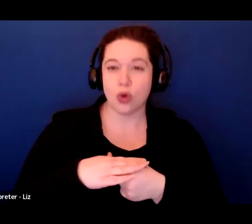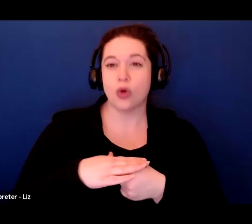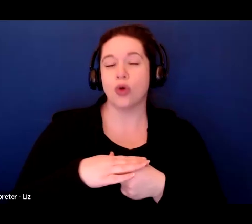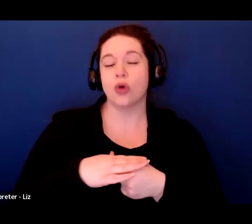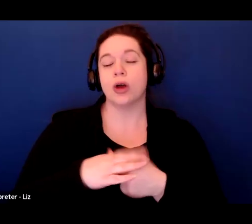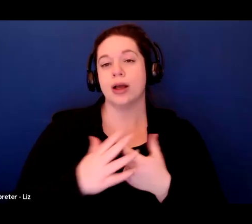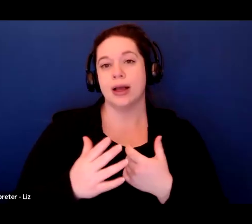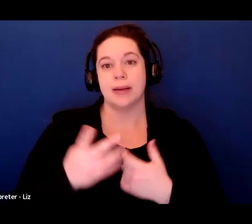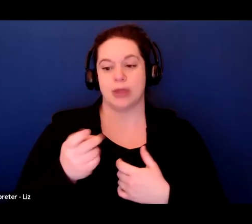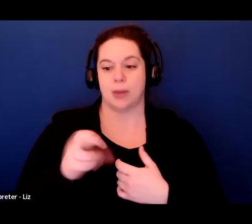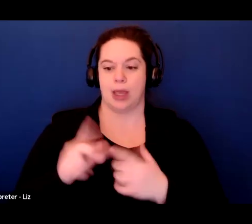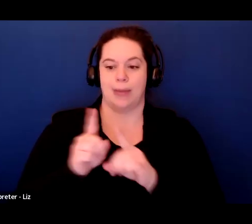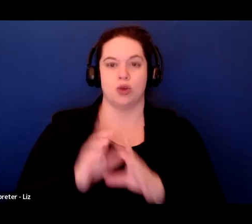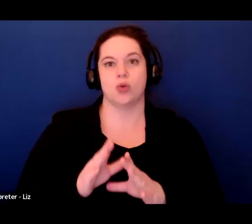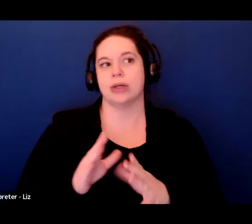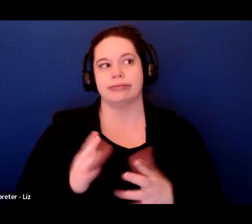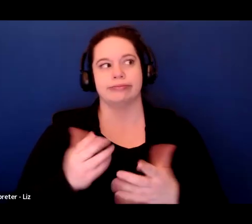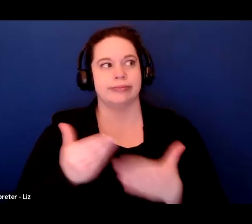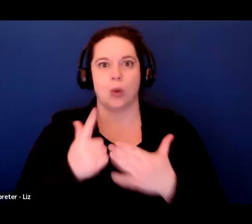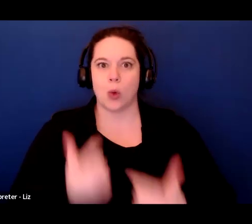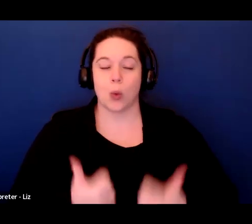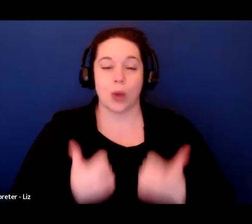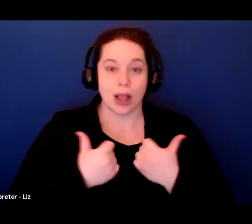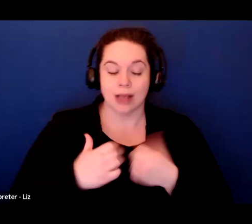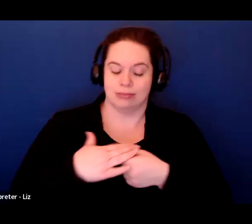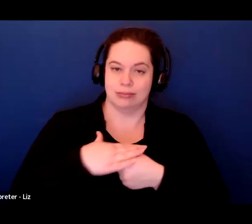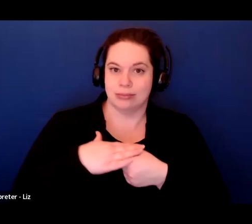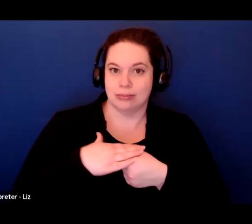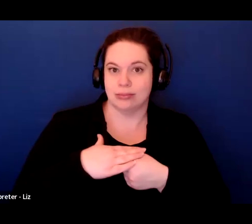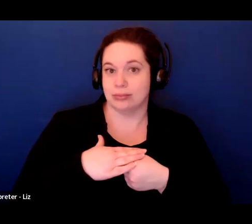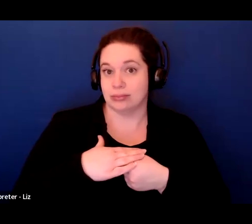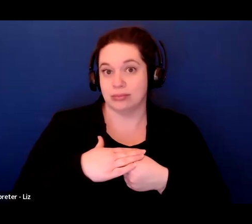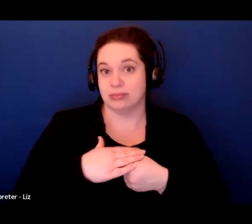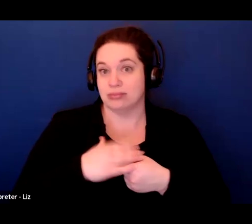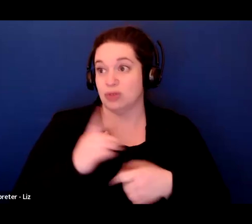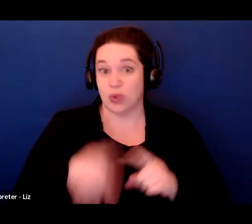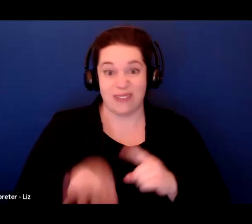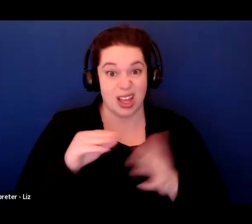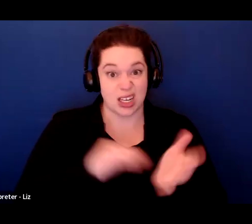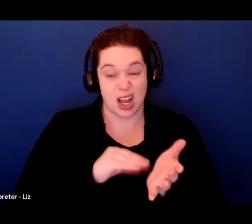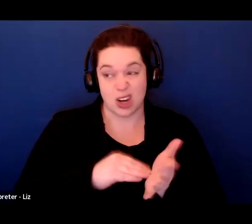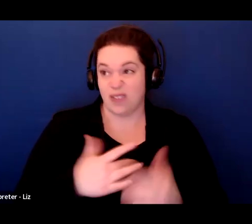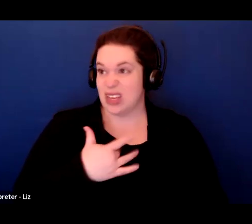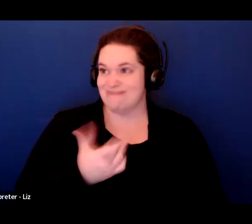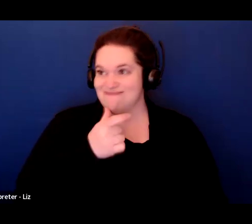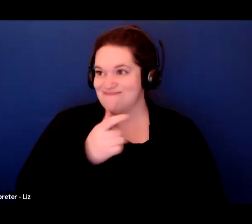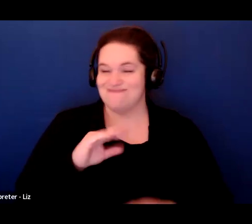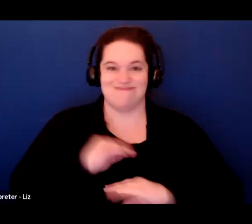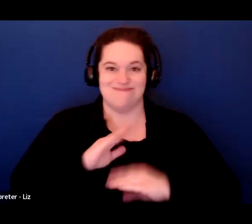if it happens to be someone in their area, and you're not able to find a doctor that you feel is meeting all